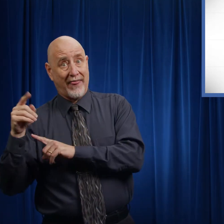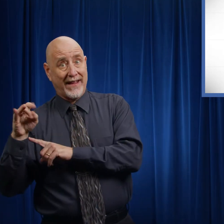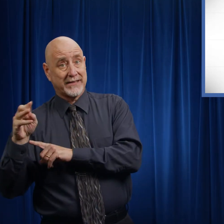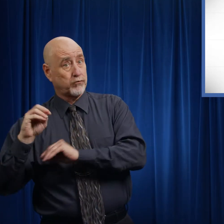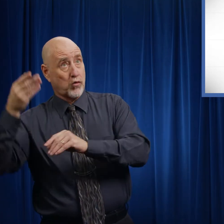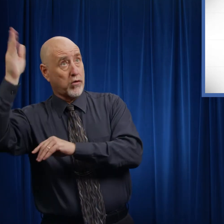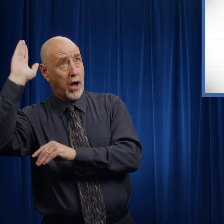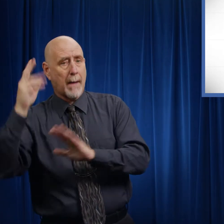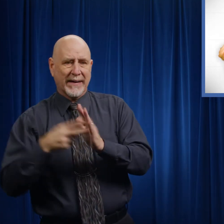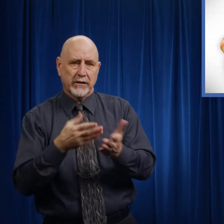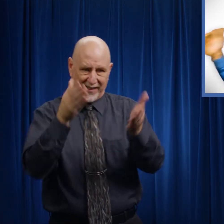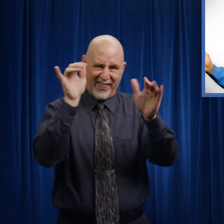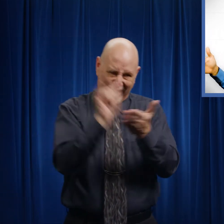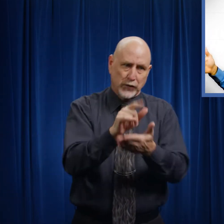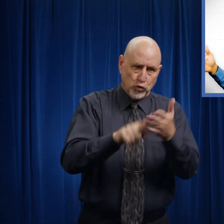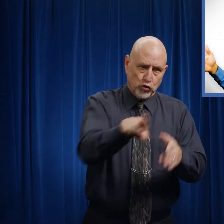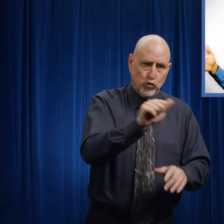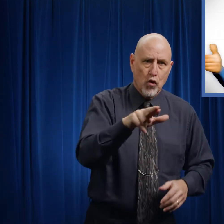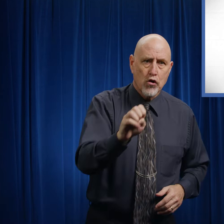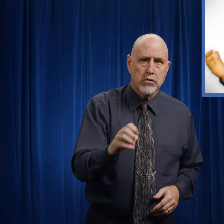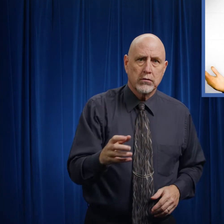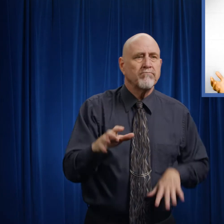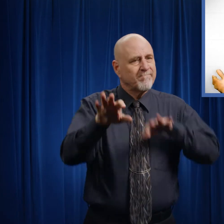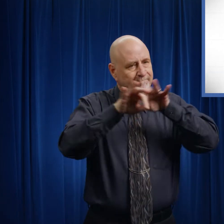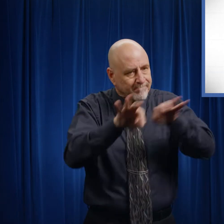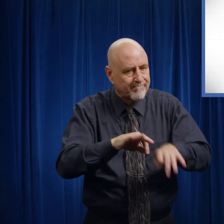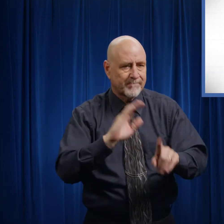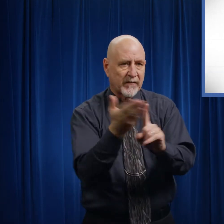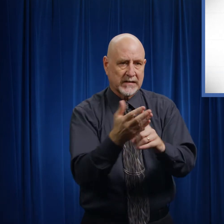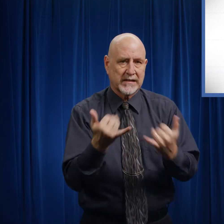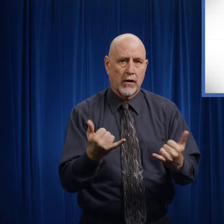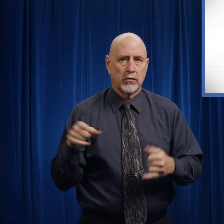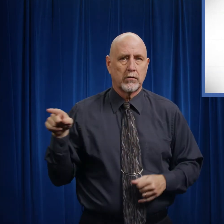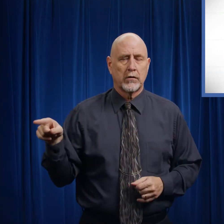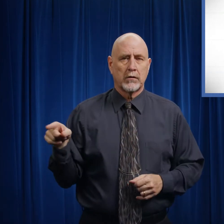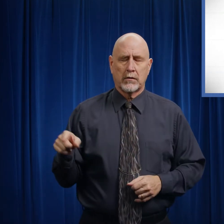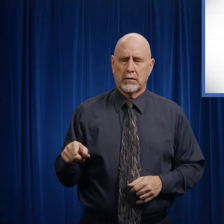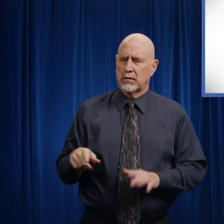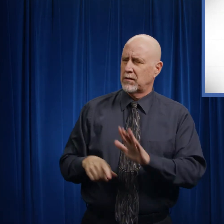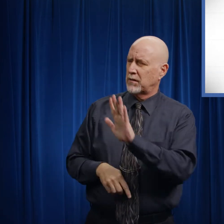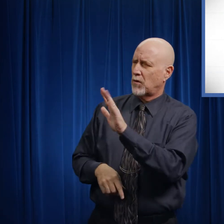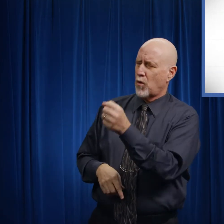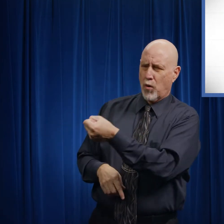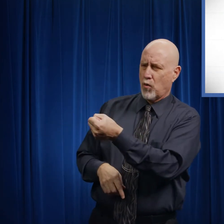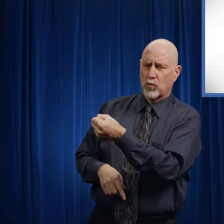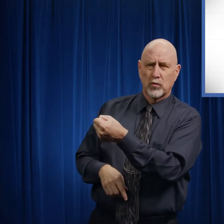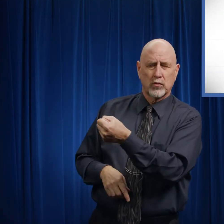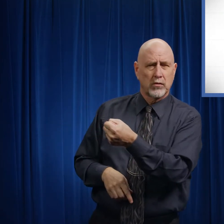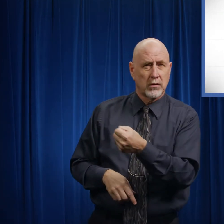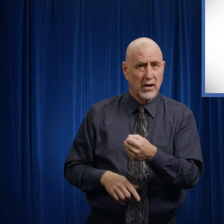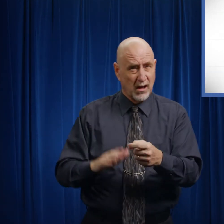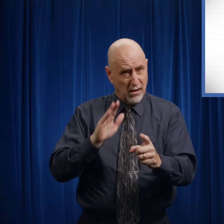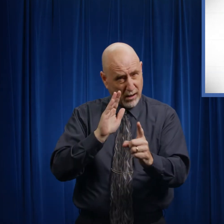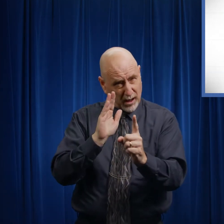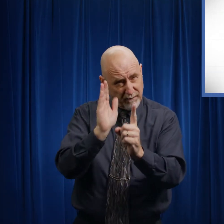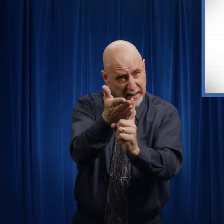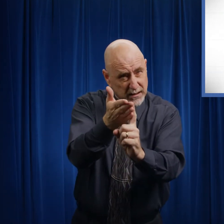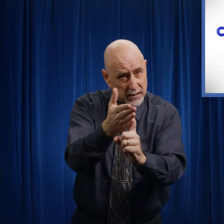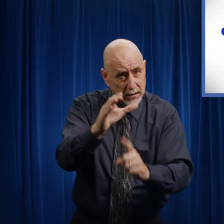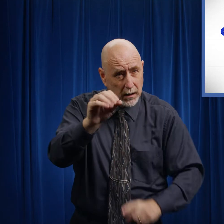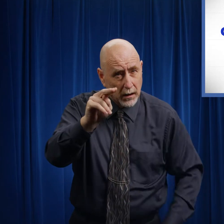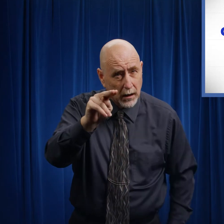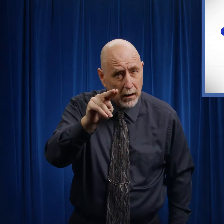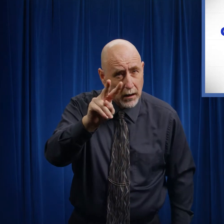atheism is that you are. And so he said, I'm going to try to convince you of that. Now, wait just a second. Try